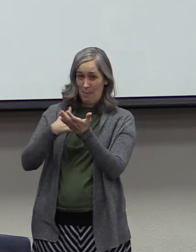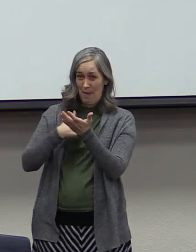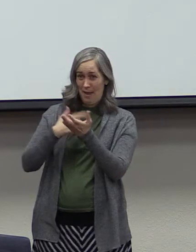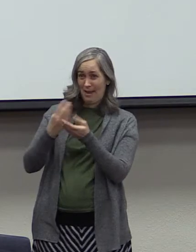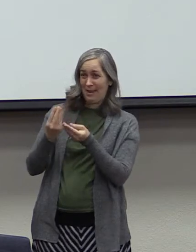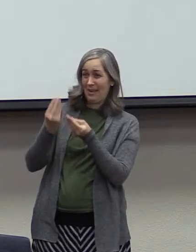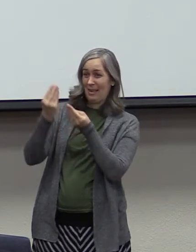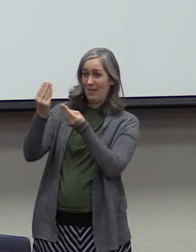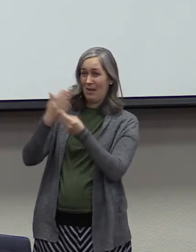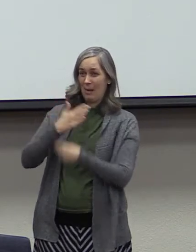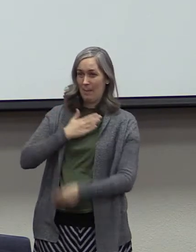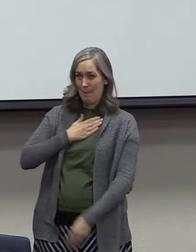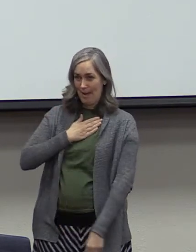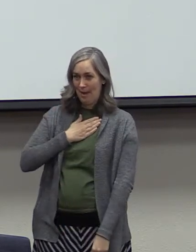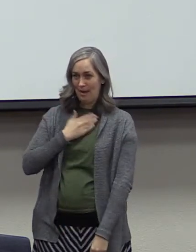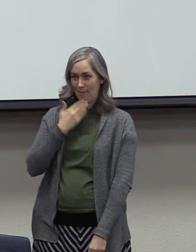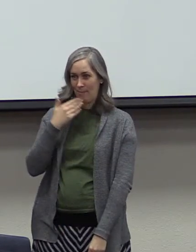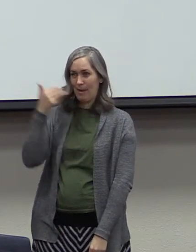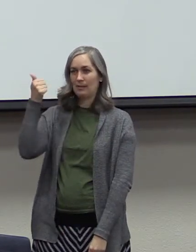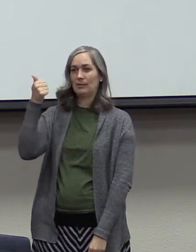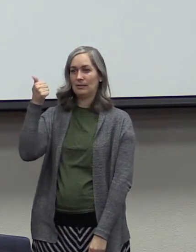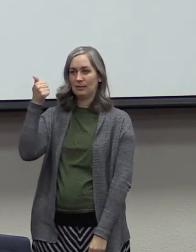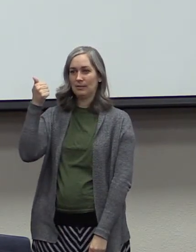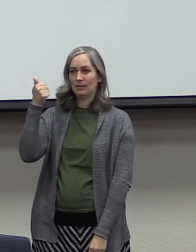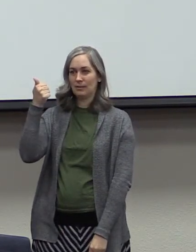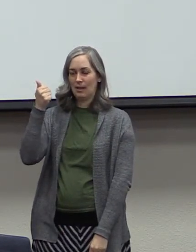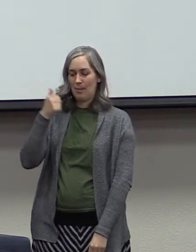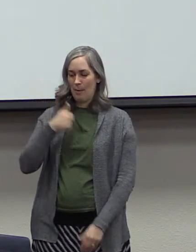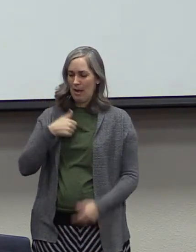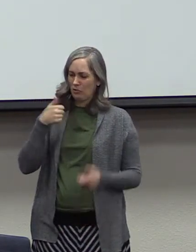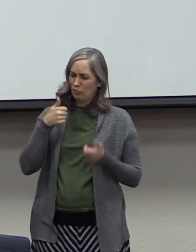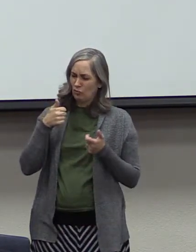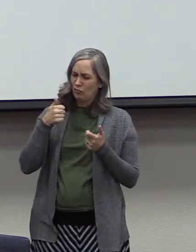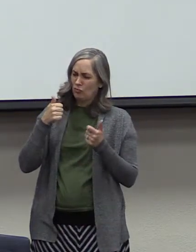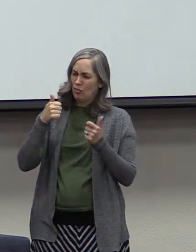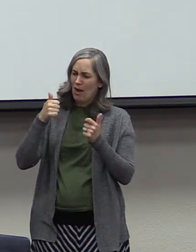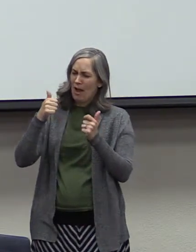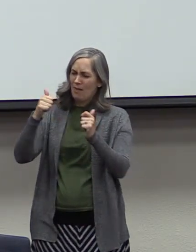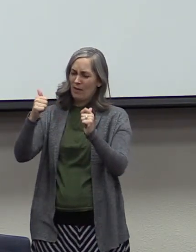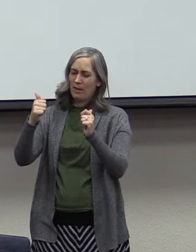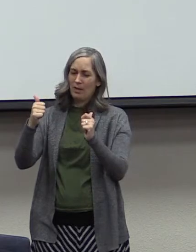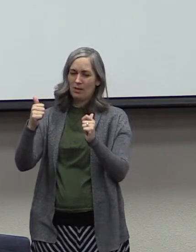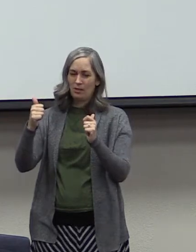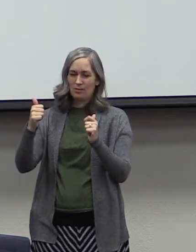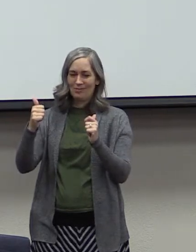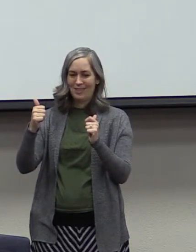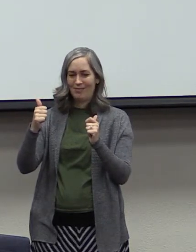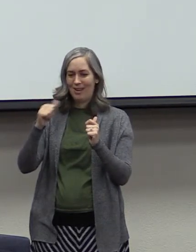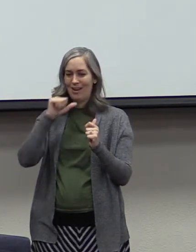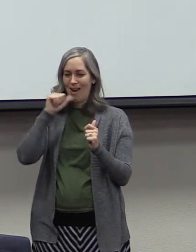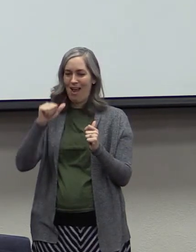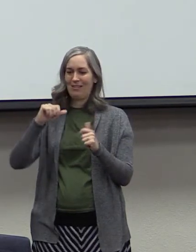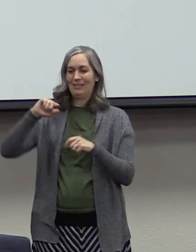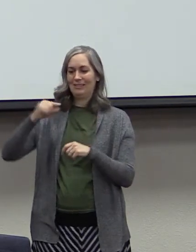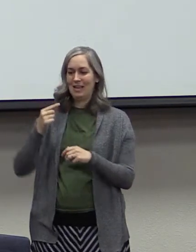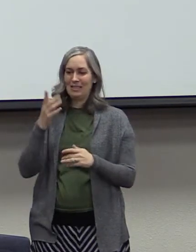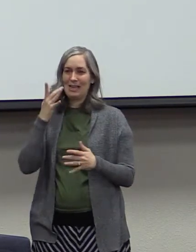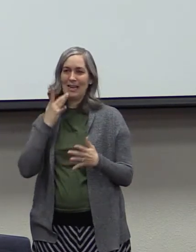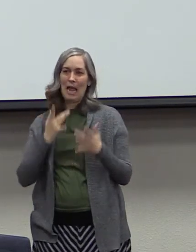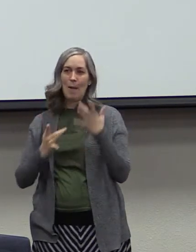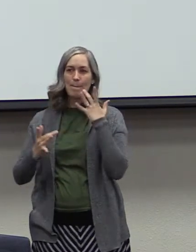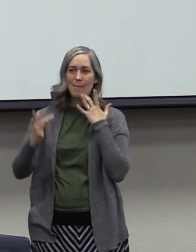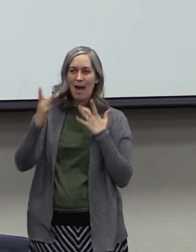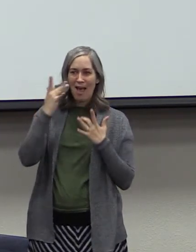Him my best? Am I striving to go beyond mere getting by,